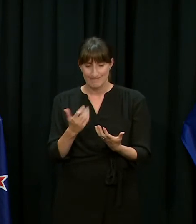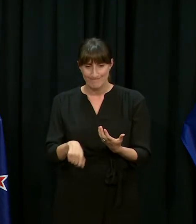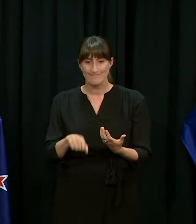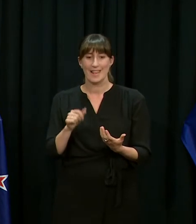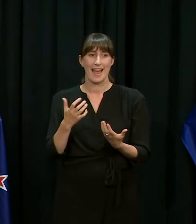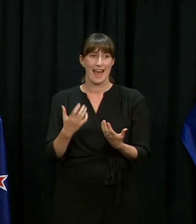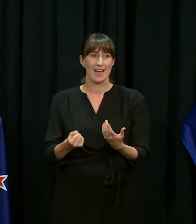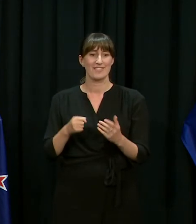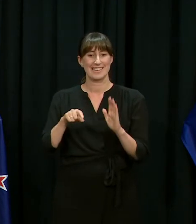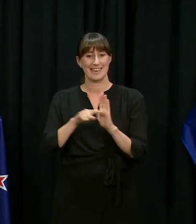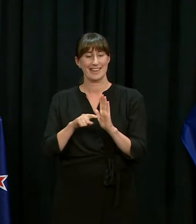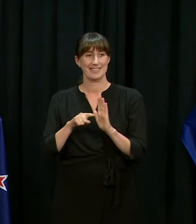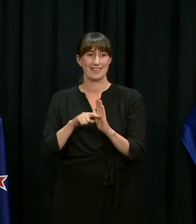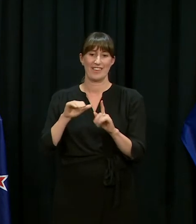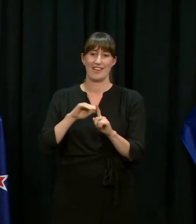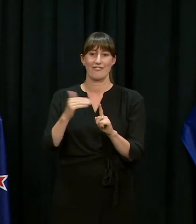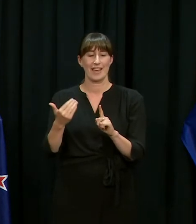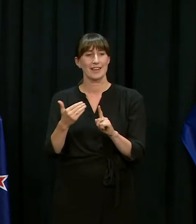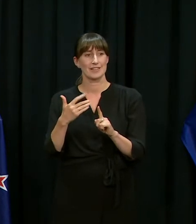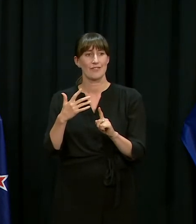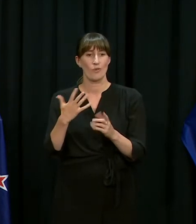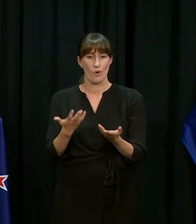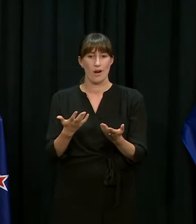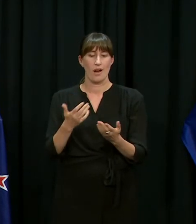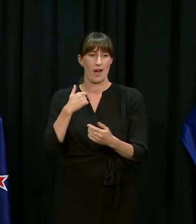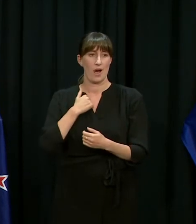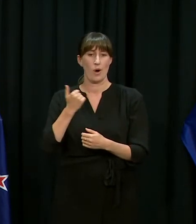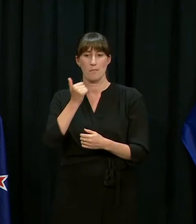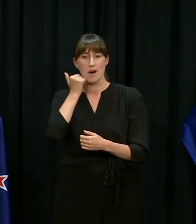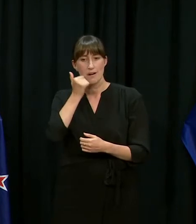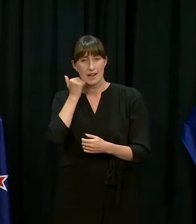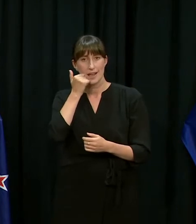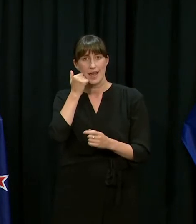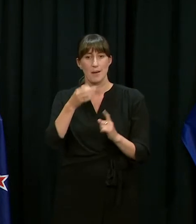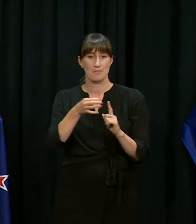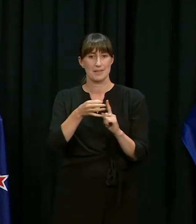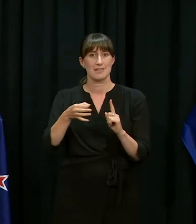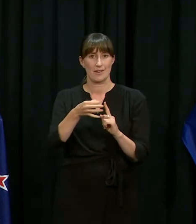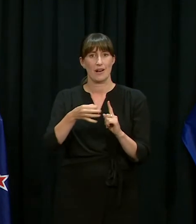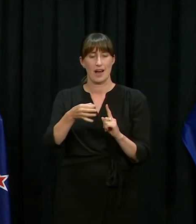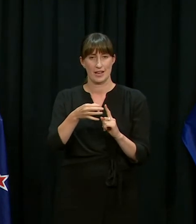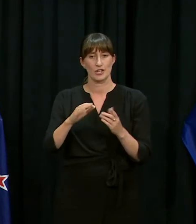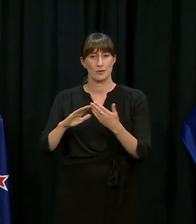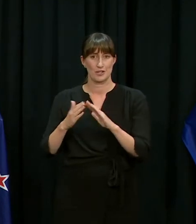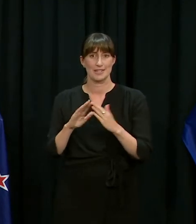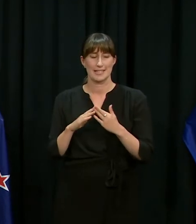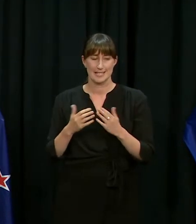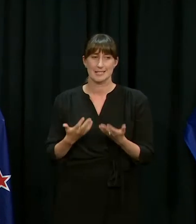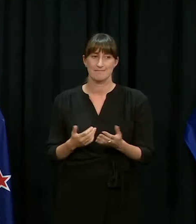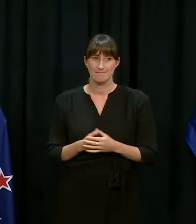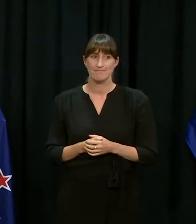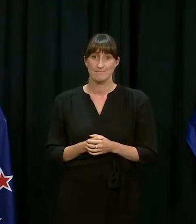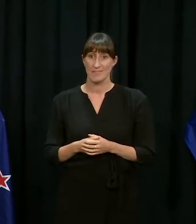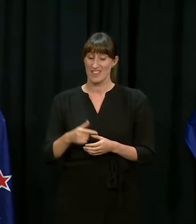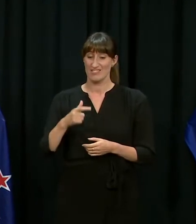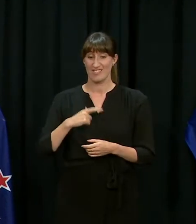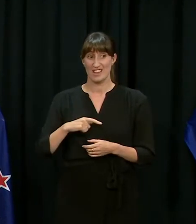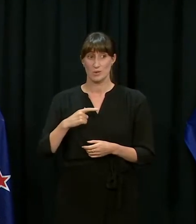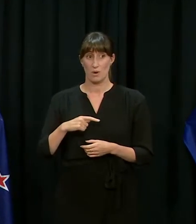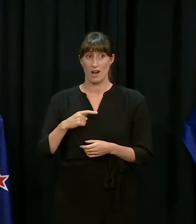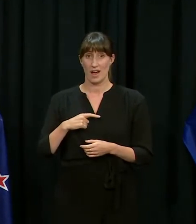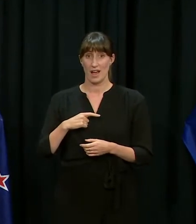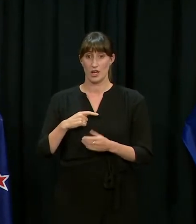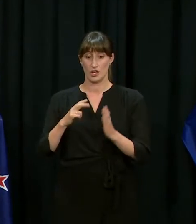to have on our Māori and Pacific communities. And so that's one of the reasons overall we've taken this strategy